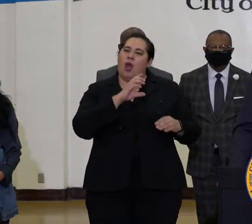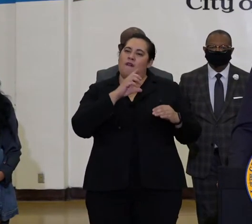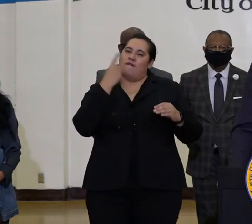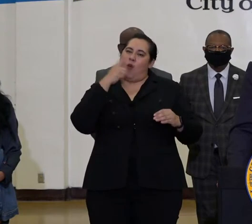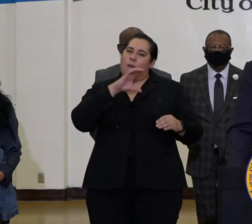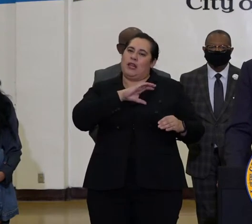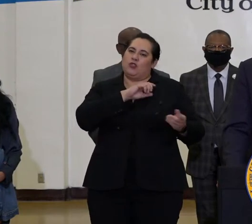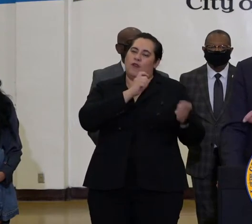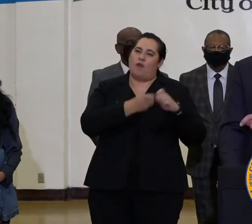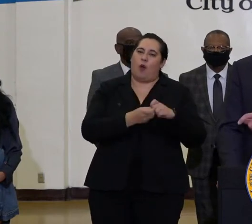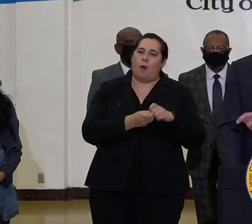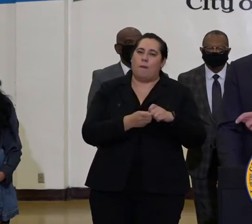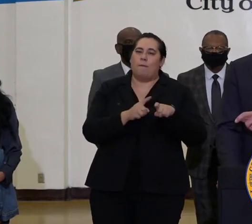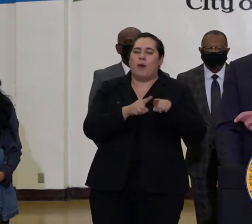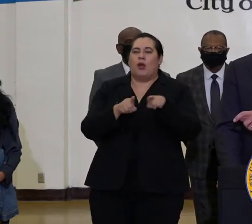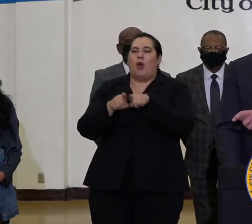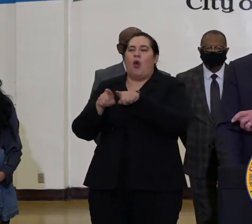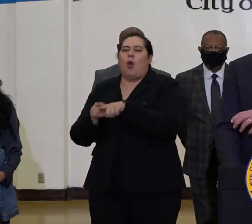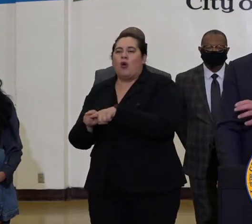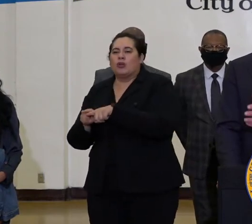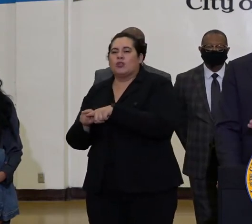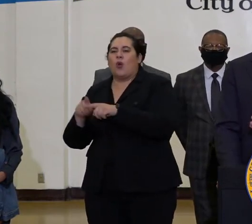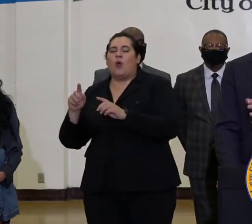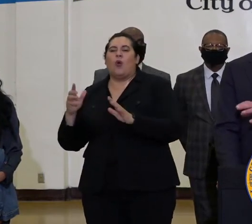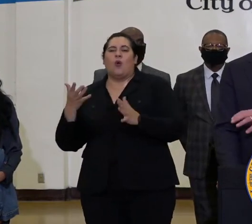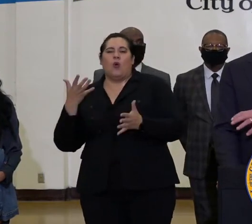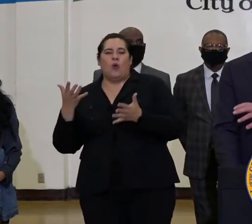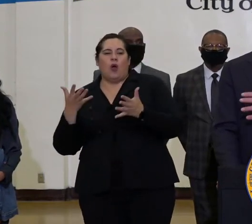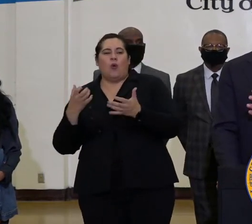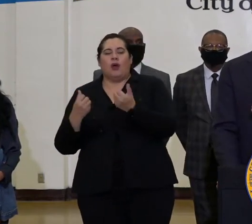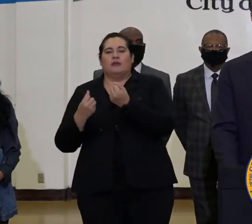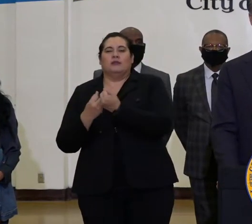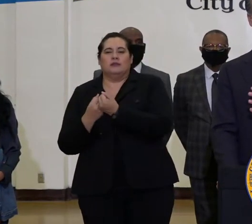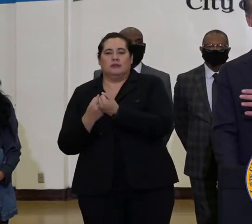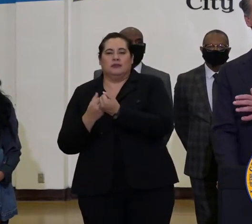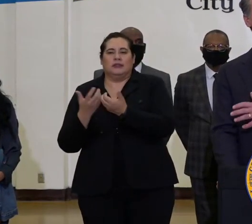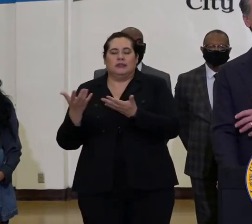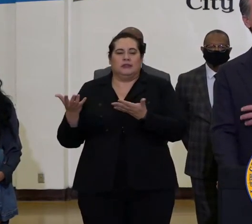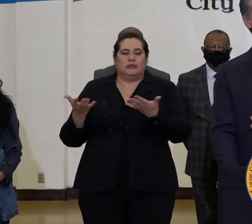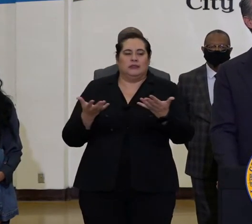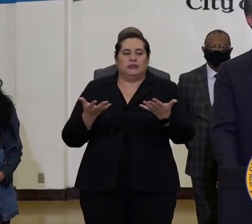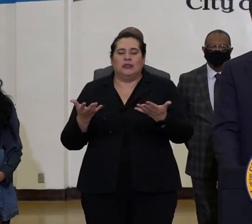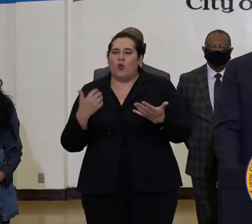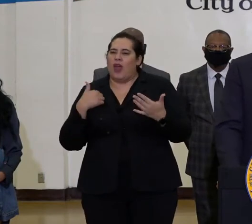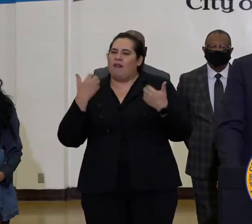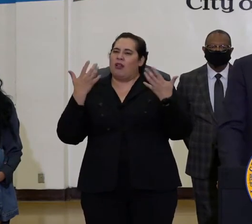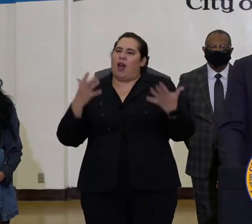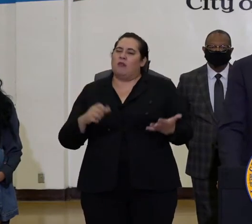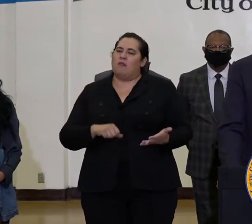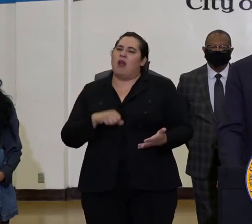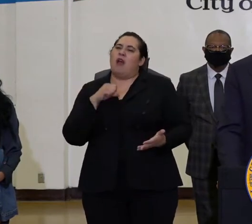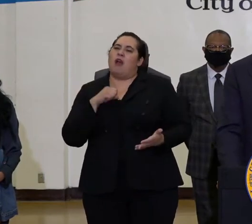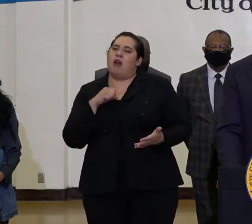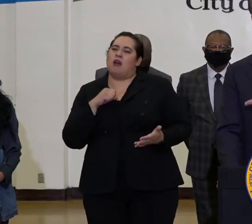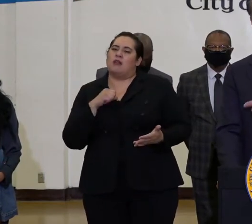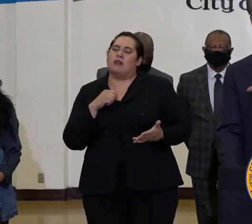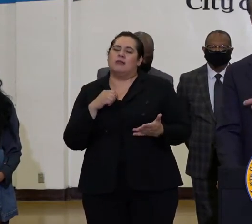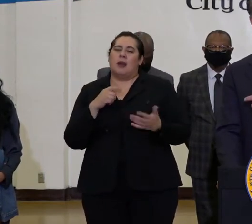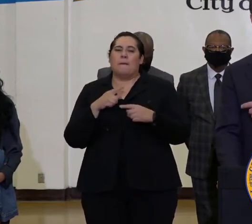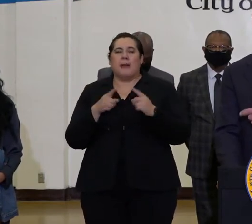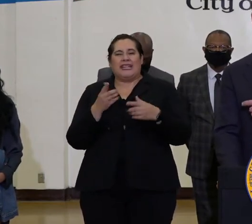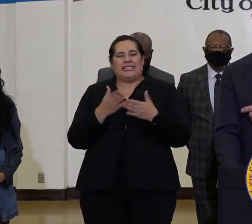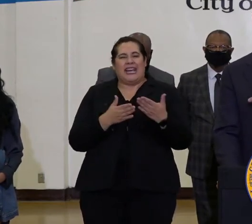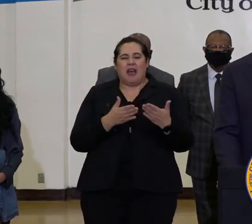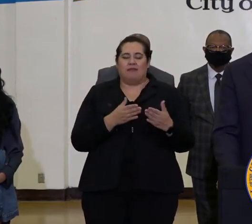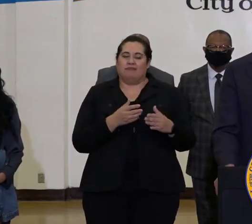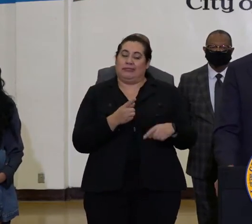reform and a laggard on police reform. I mean, we have a lot to be proud of, but there's areas where we